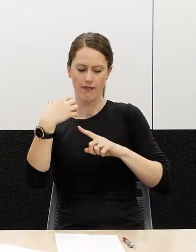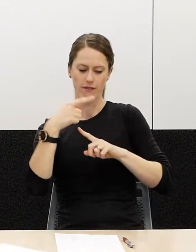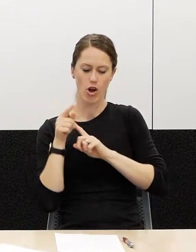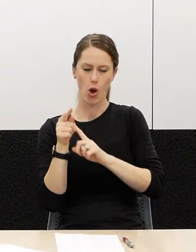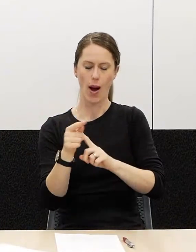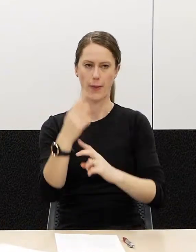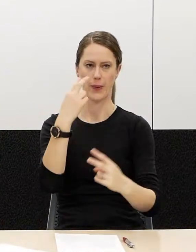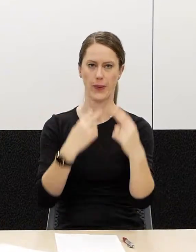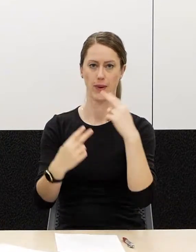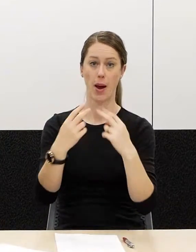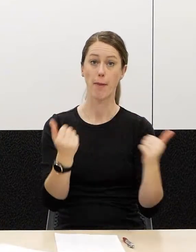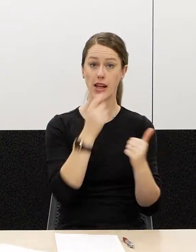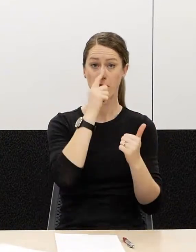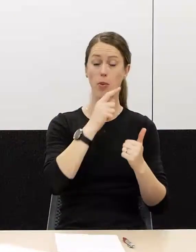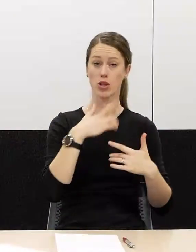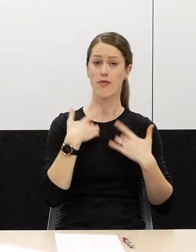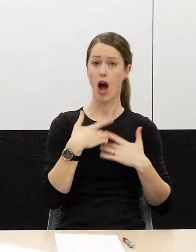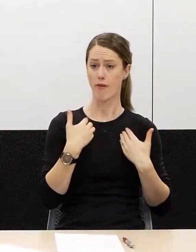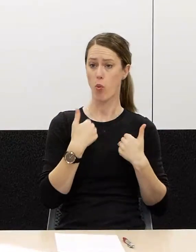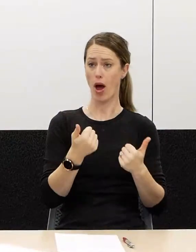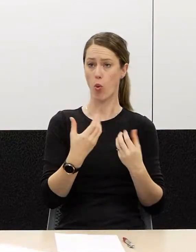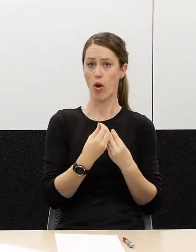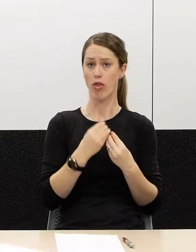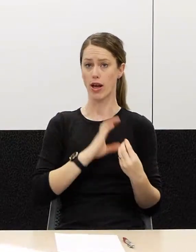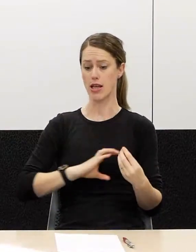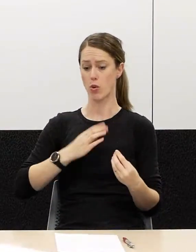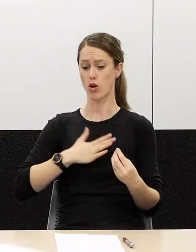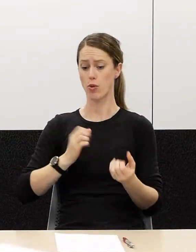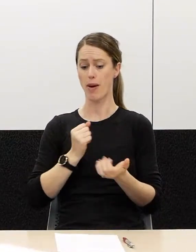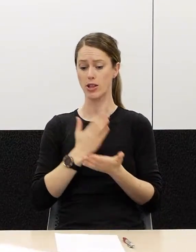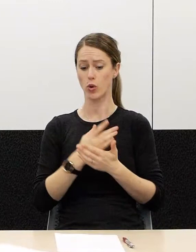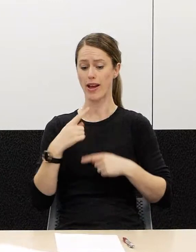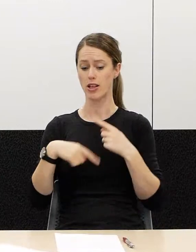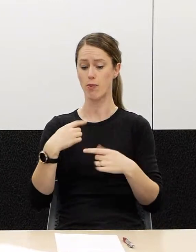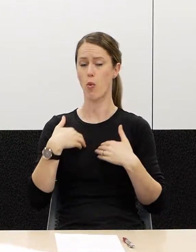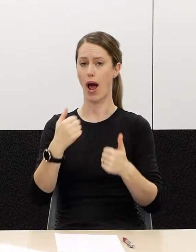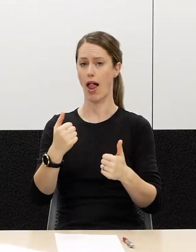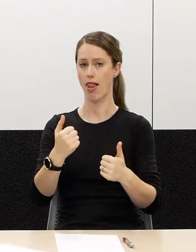many people survive well with cancer, so we want to make sure they stay well.